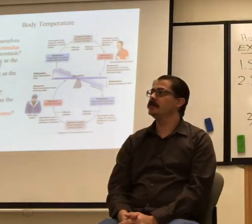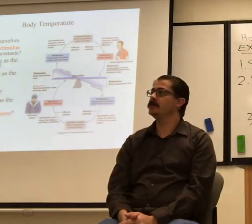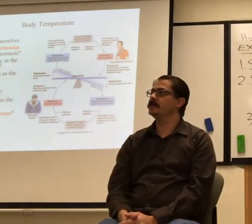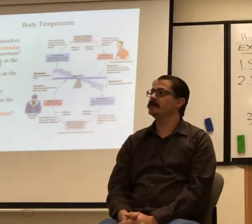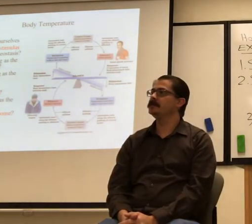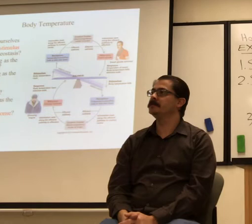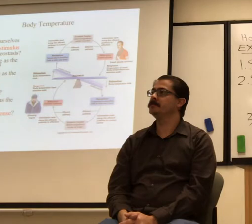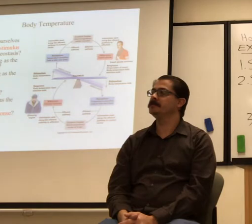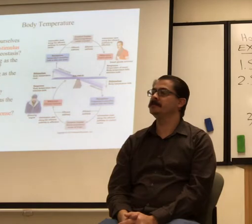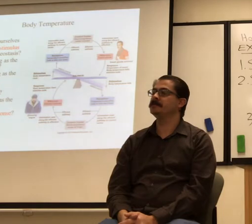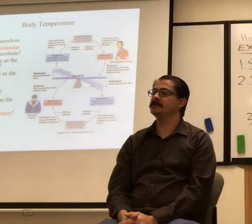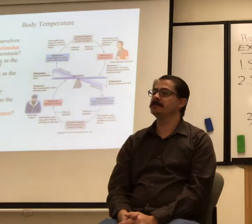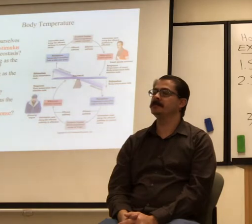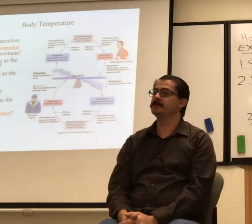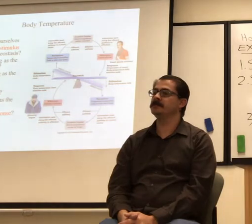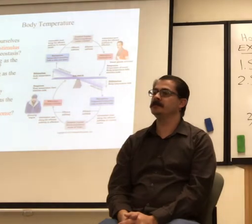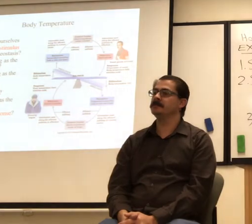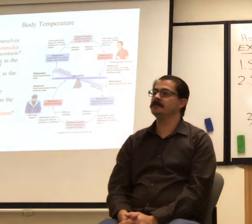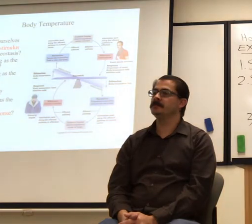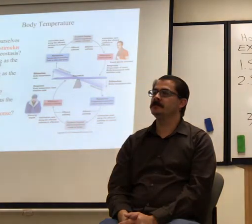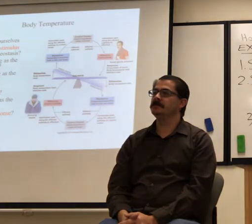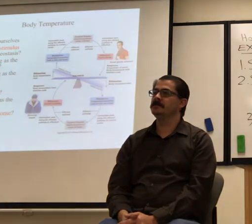thermoregulatory